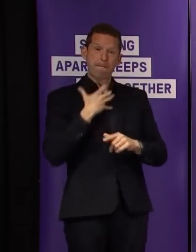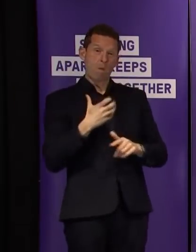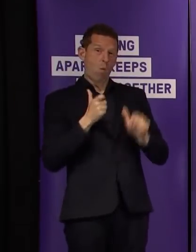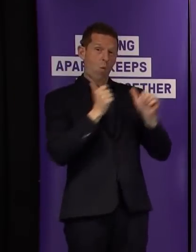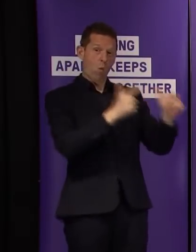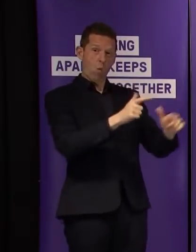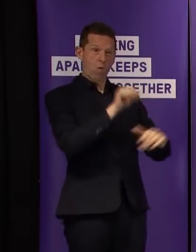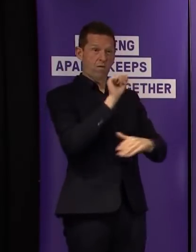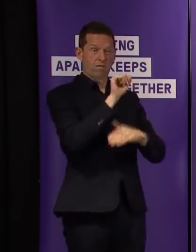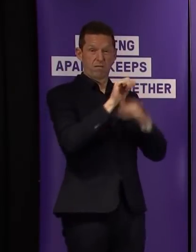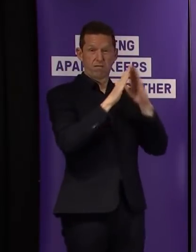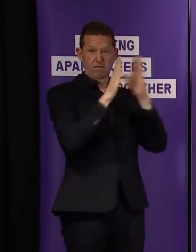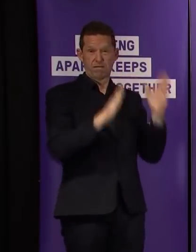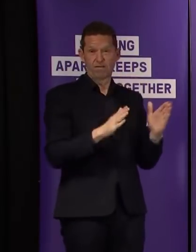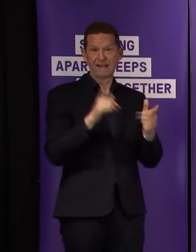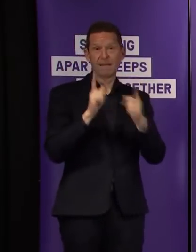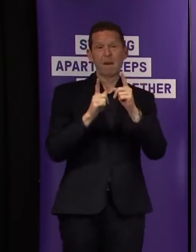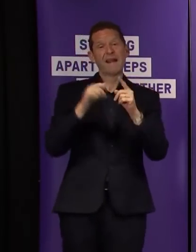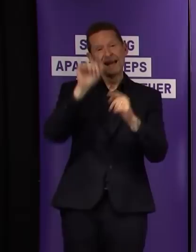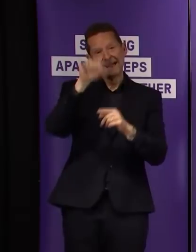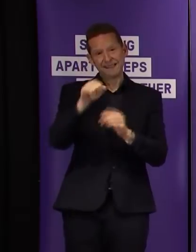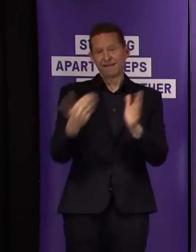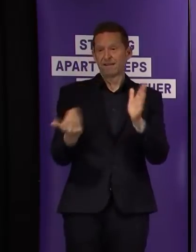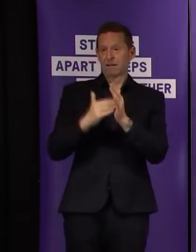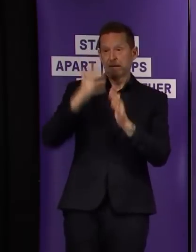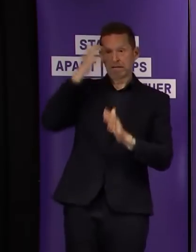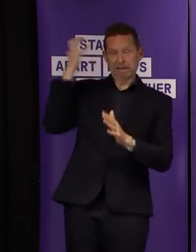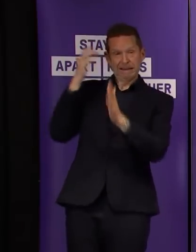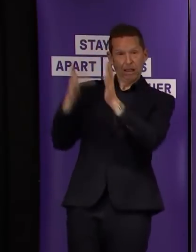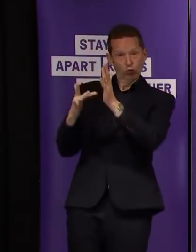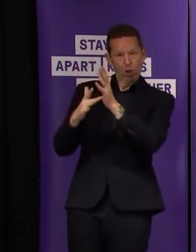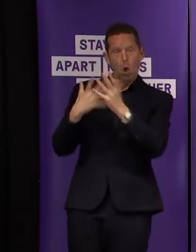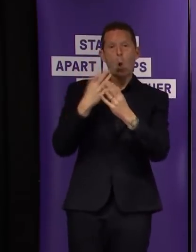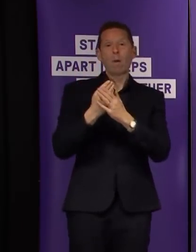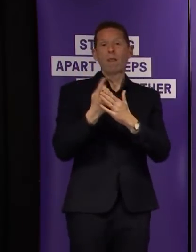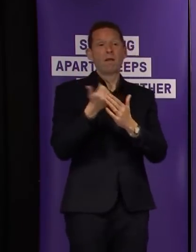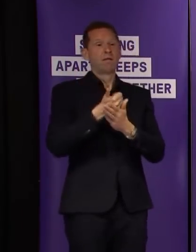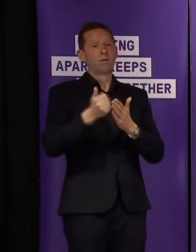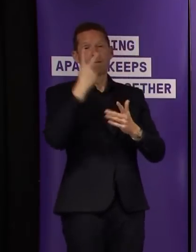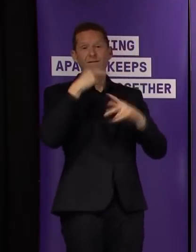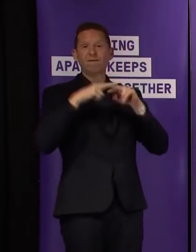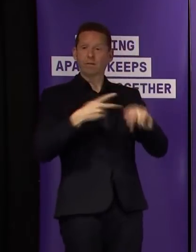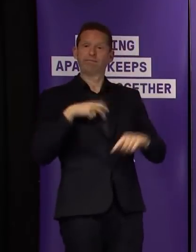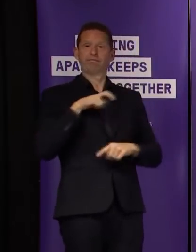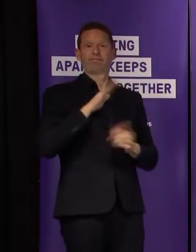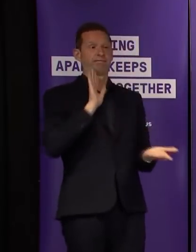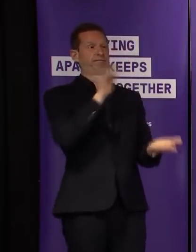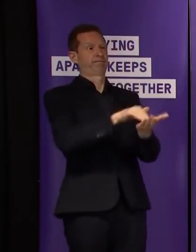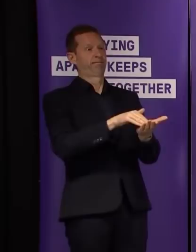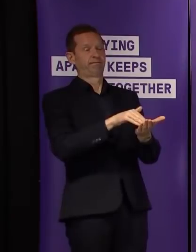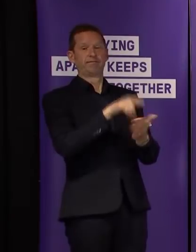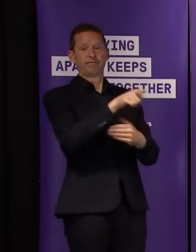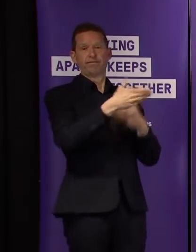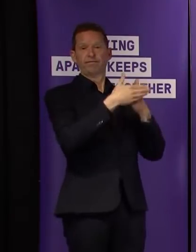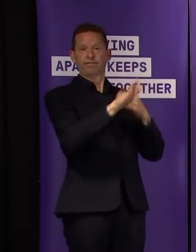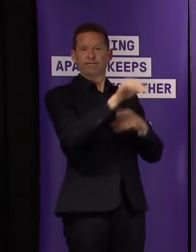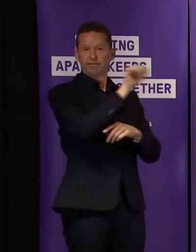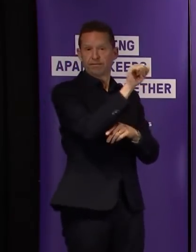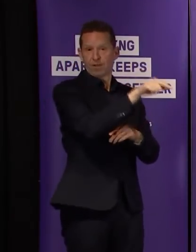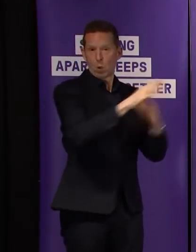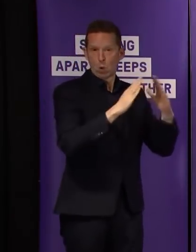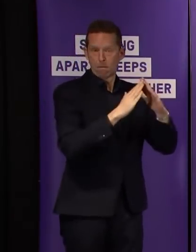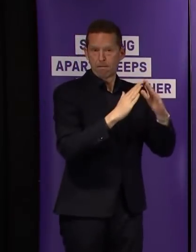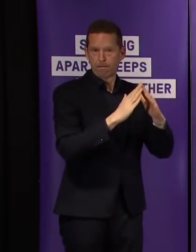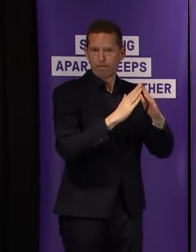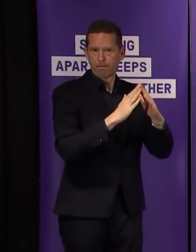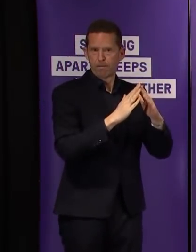old fashioned too. So the best of tech, but also literally knocking on doors, trying to find people. All of those things have played a part.